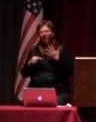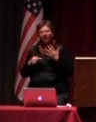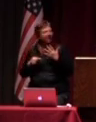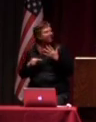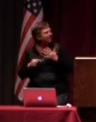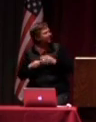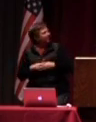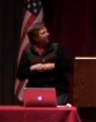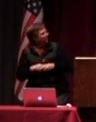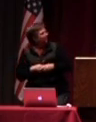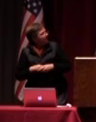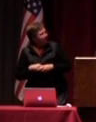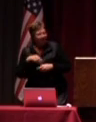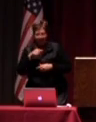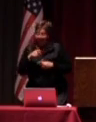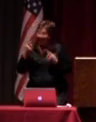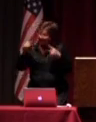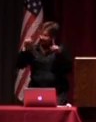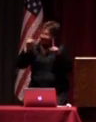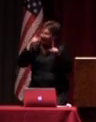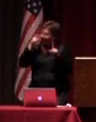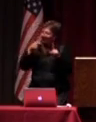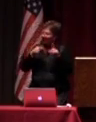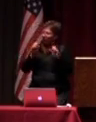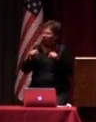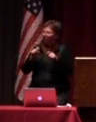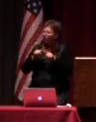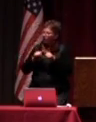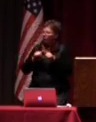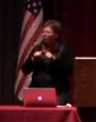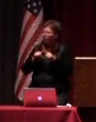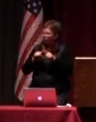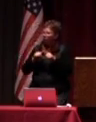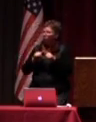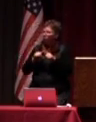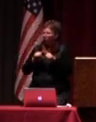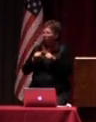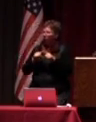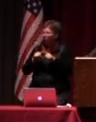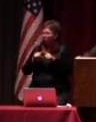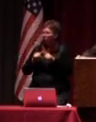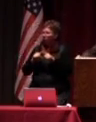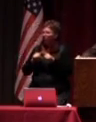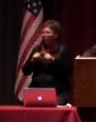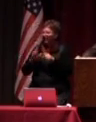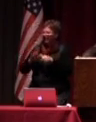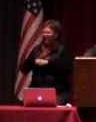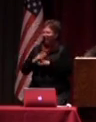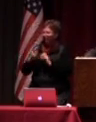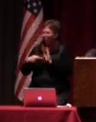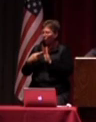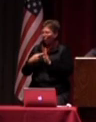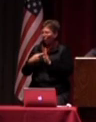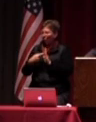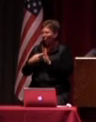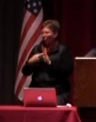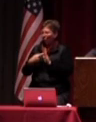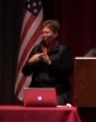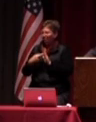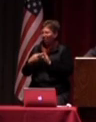San Martin succeeded in large part because they were able to play brilliantly, perform a role that had been sketched out many years